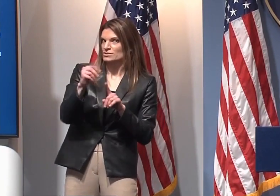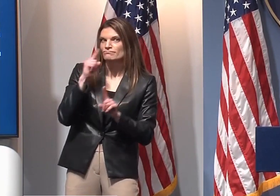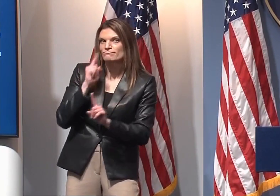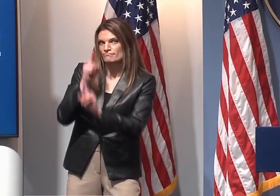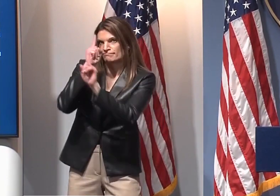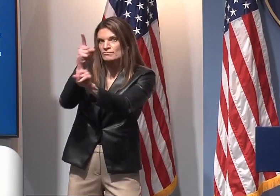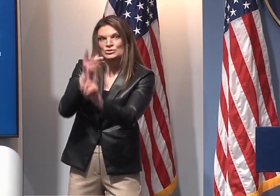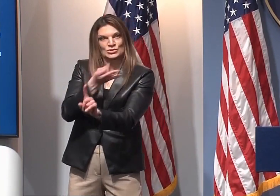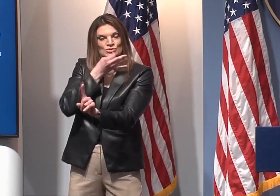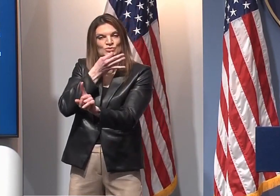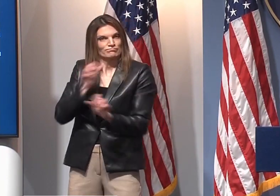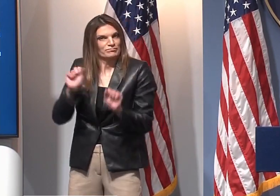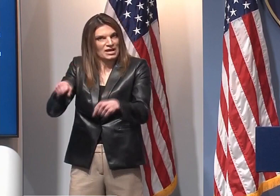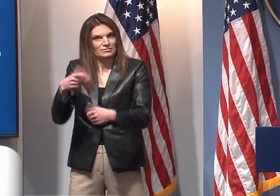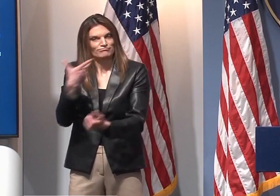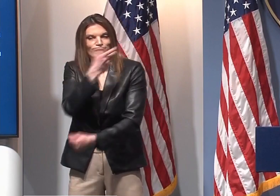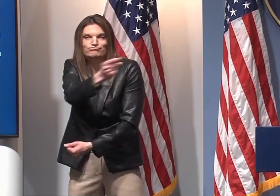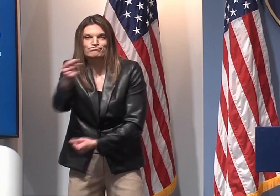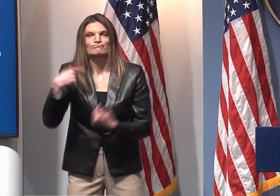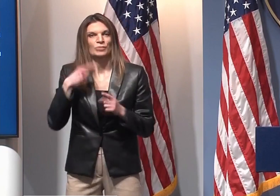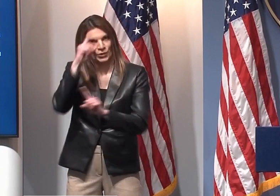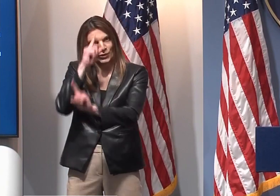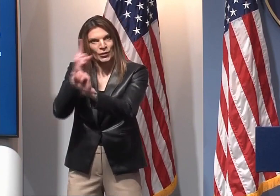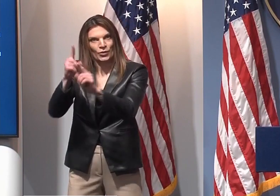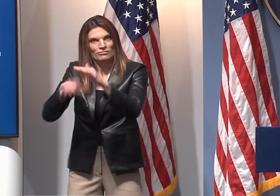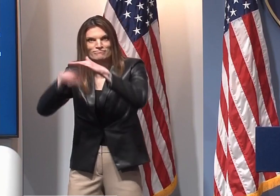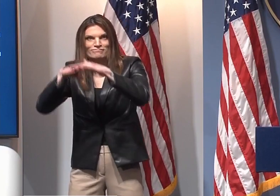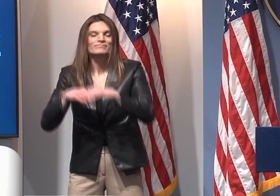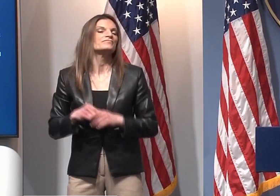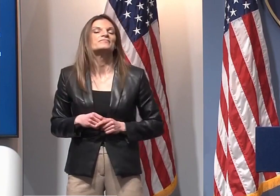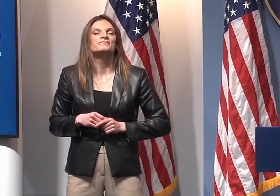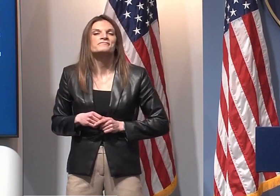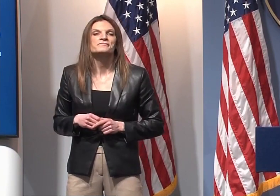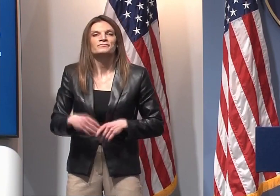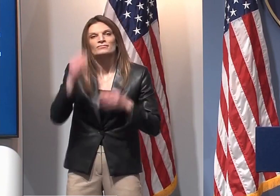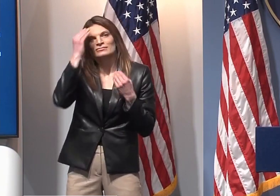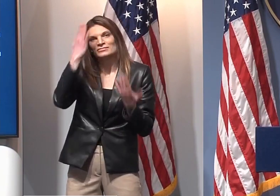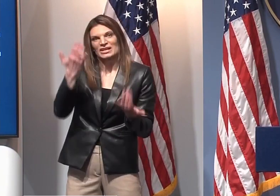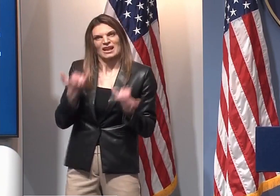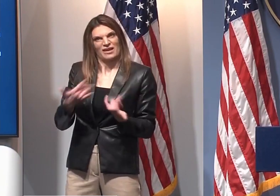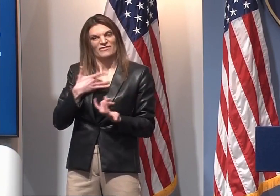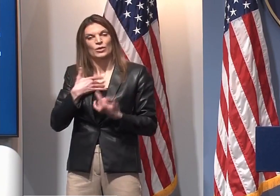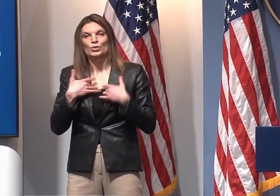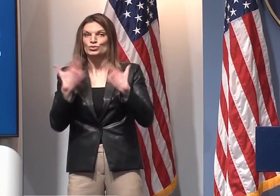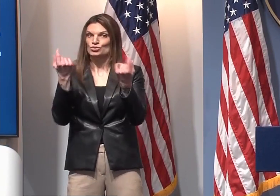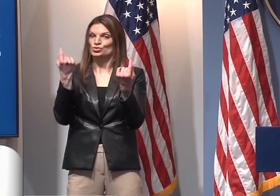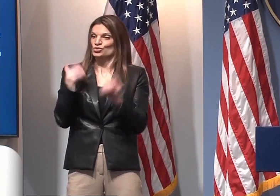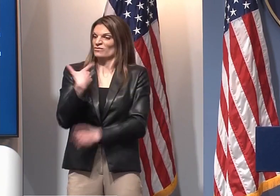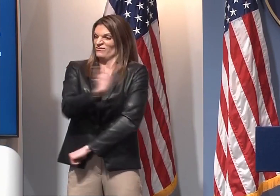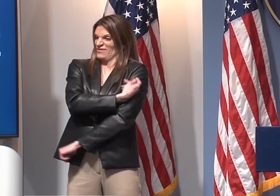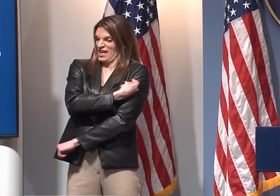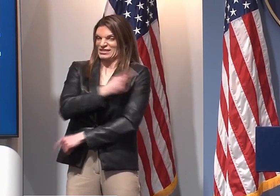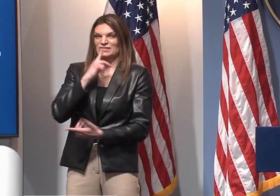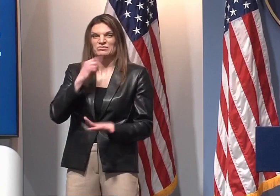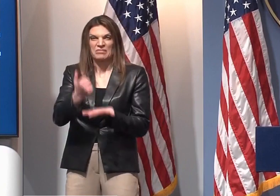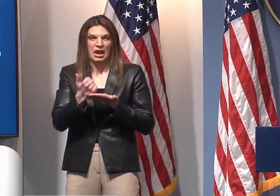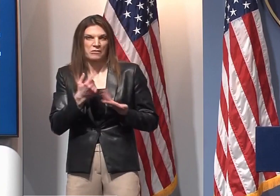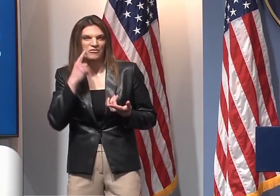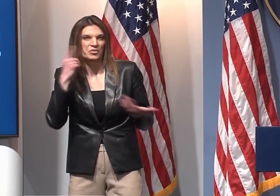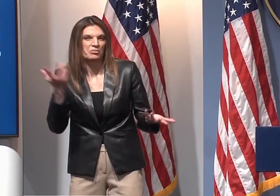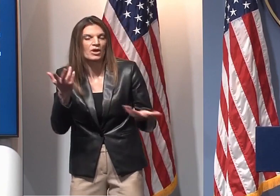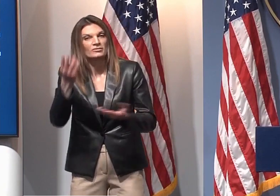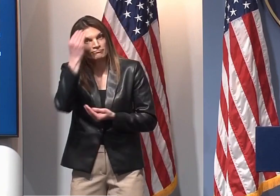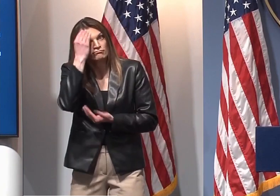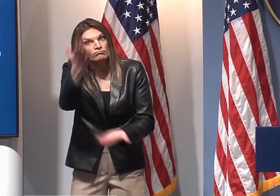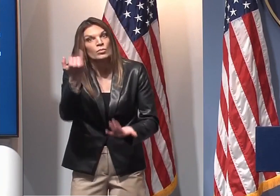as quickly as possible. And remember, there is so much you can do once you are vaccinated. Gathering with others